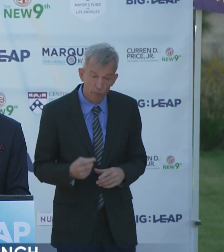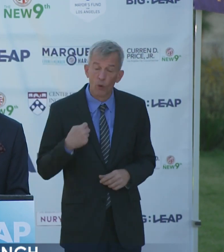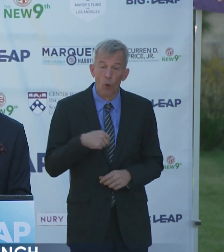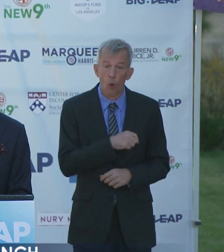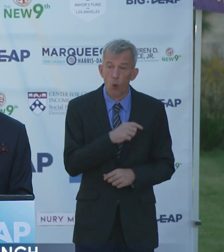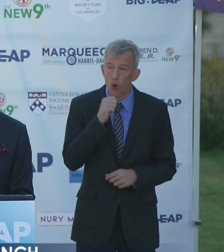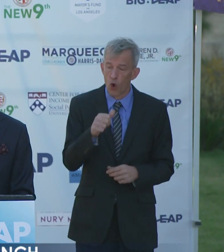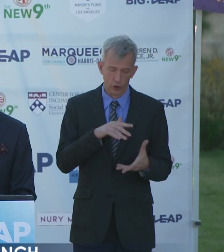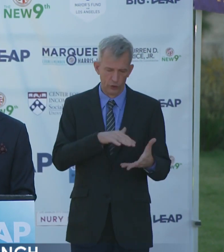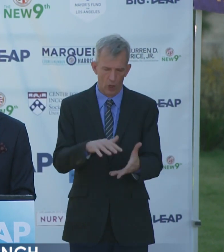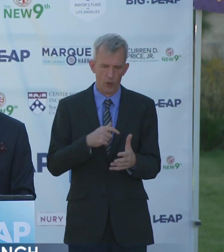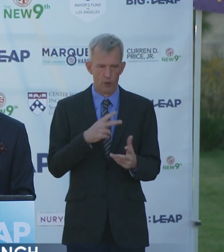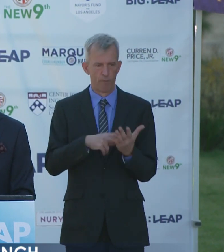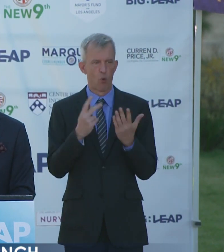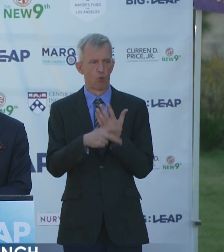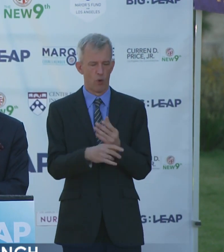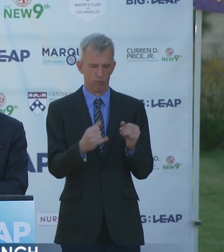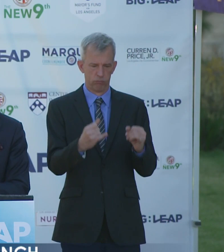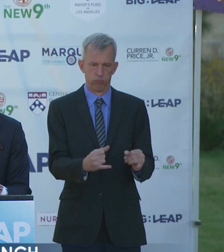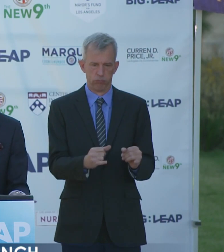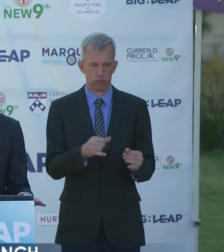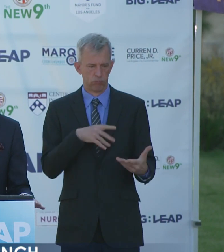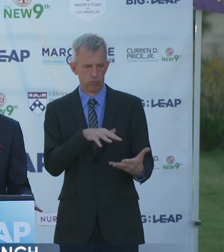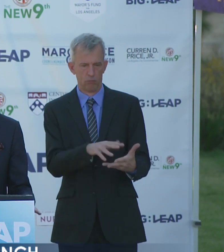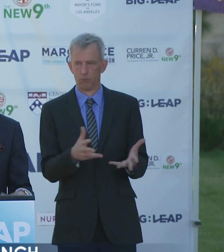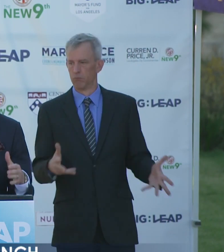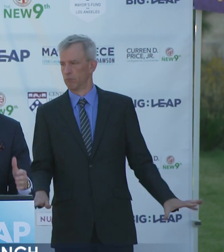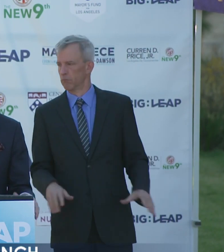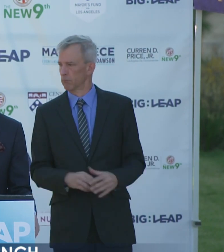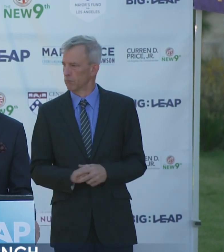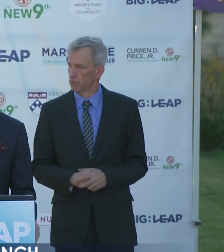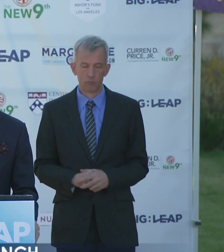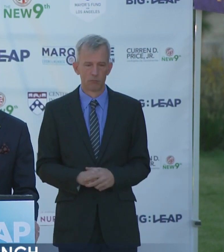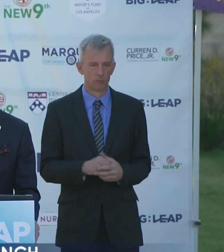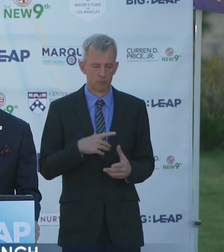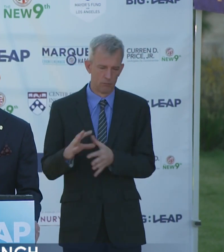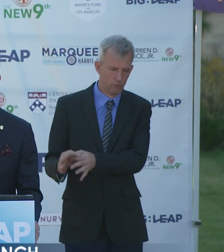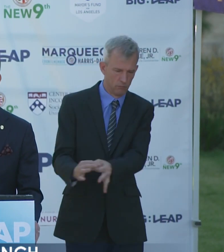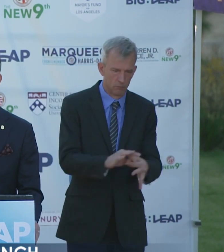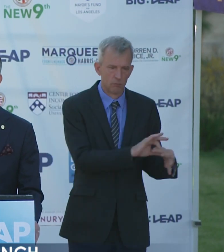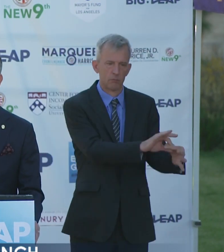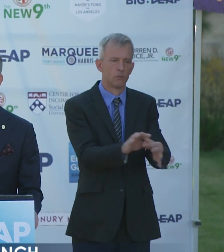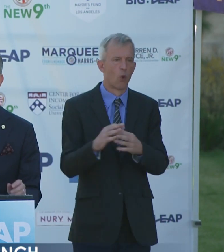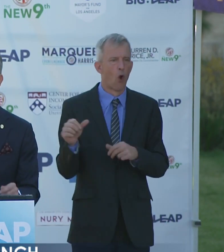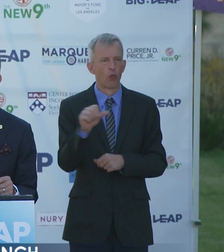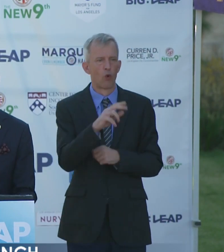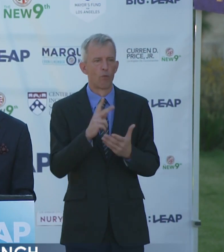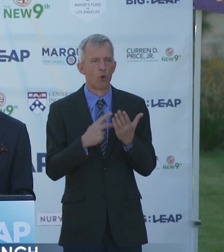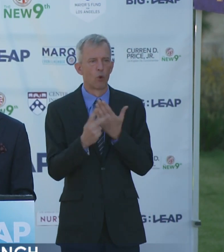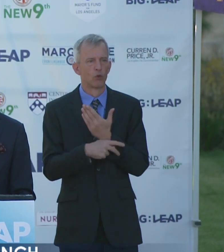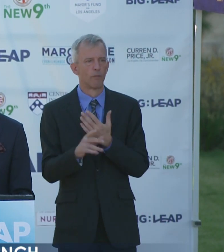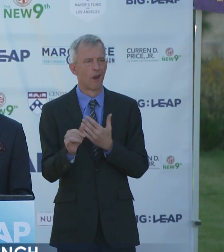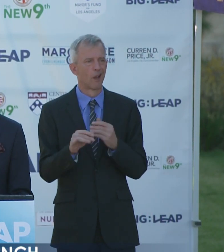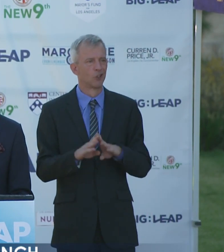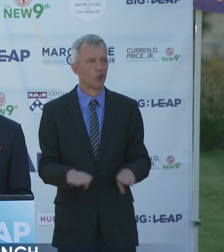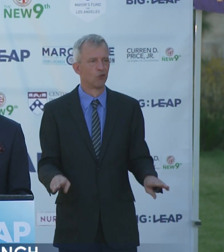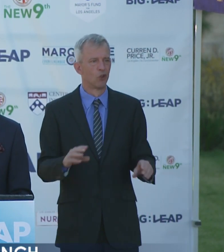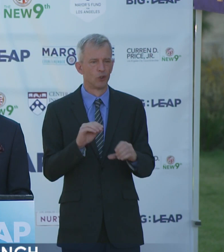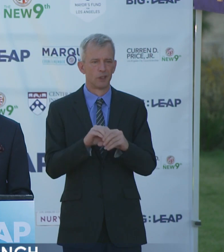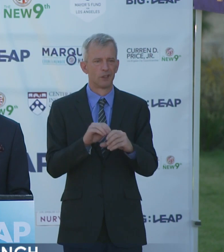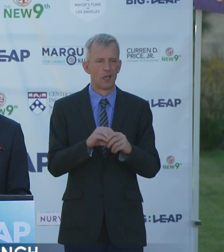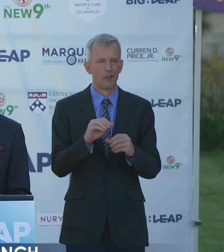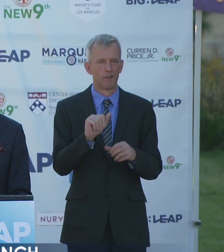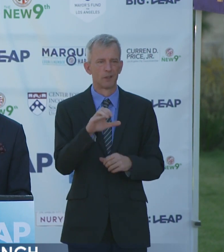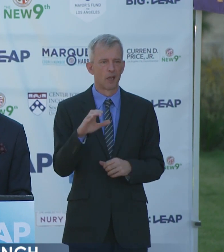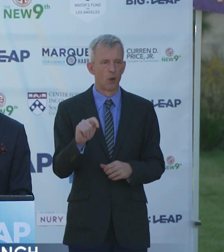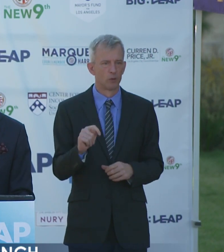program on its own. It'll join other efforts that are available to everybody, like our Children's Savings Account program, to give every young person in Los Angeles